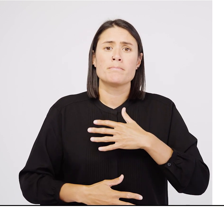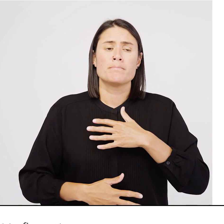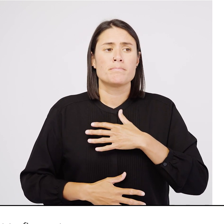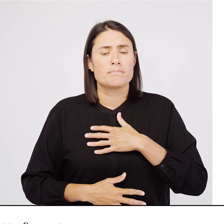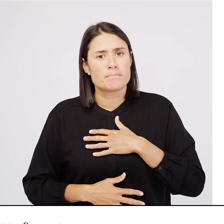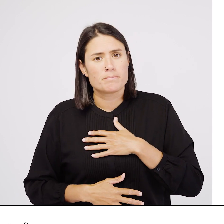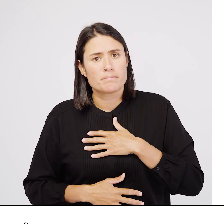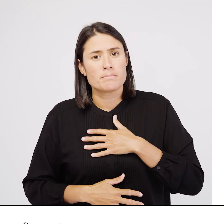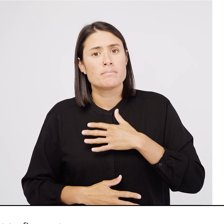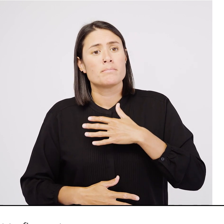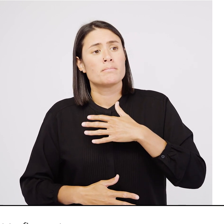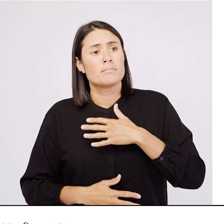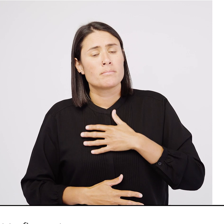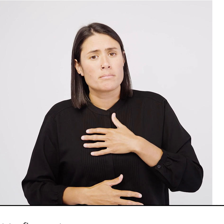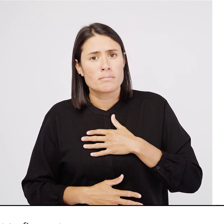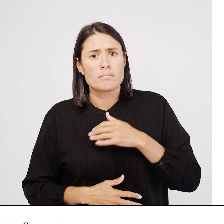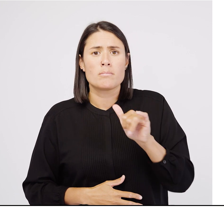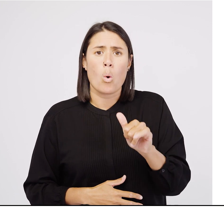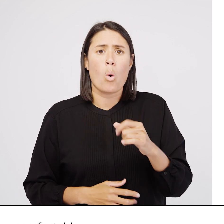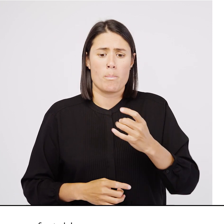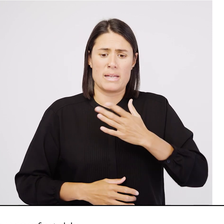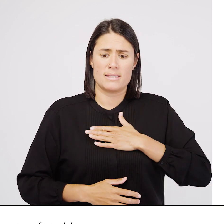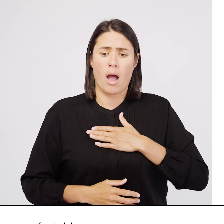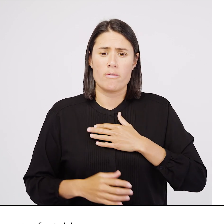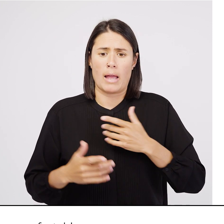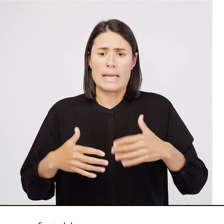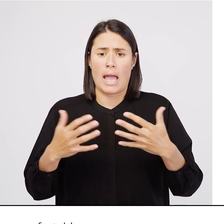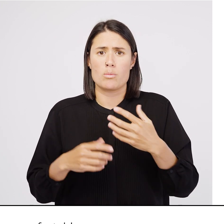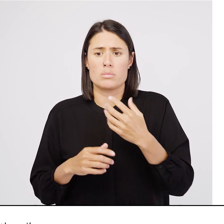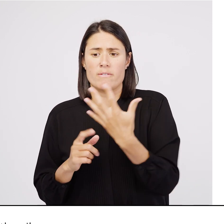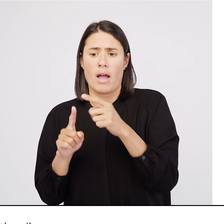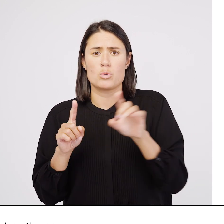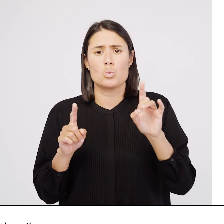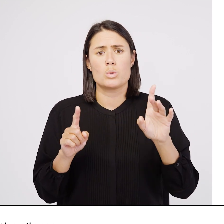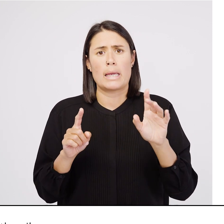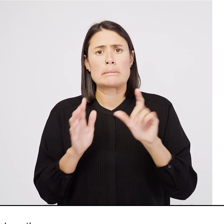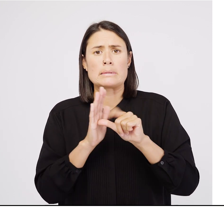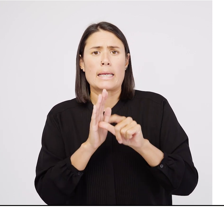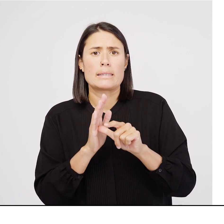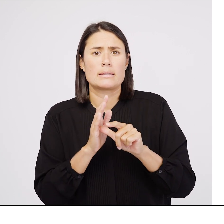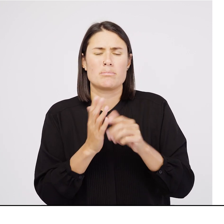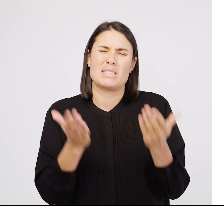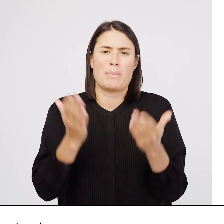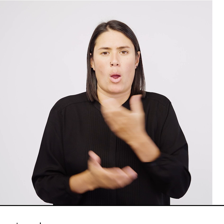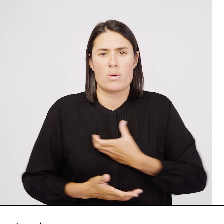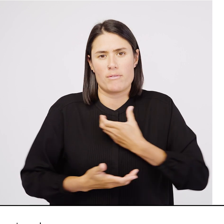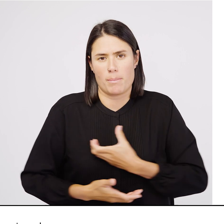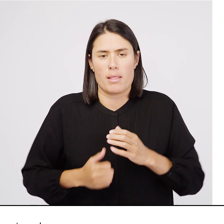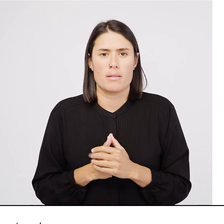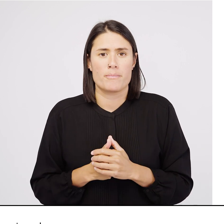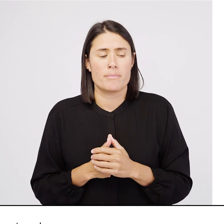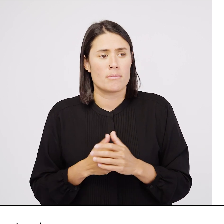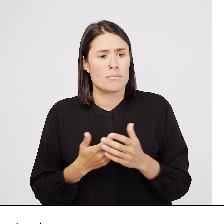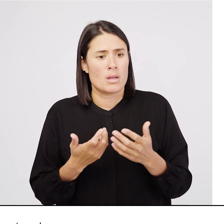out, or you may count to 5 or 10, depending on how comfortable you are with the silence. It's a way